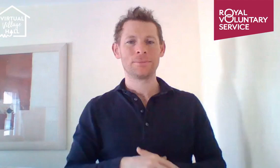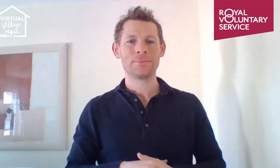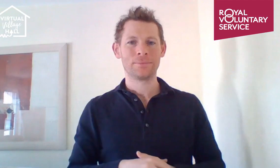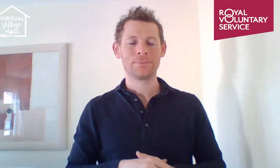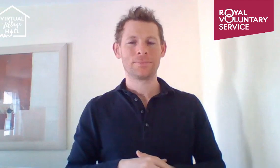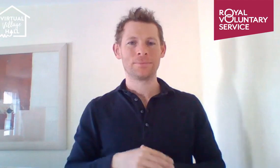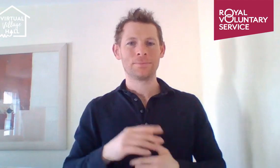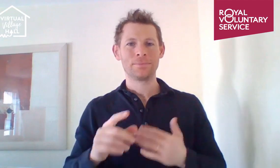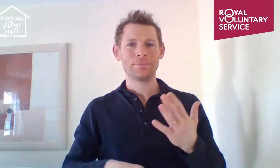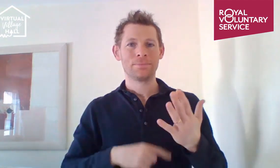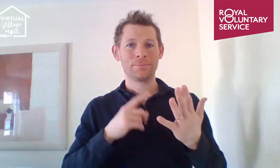PE.